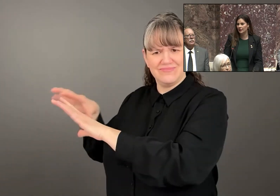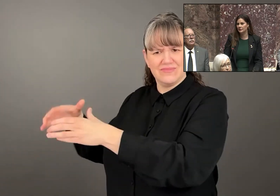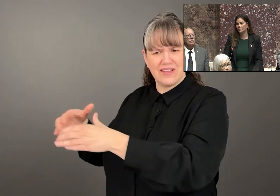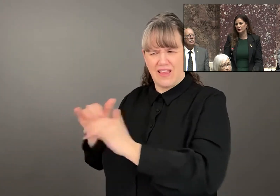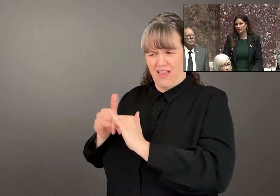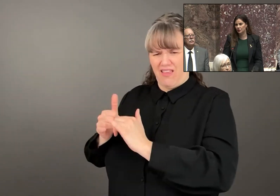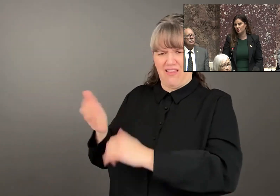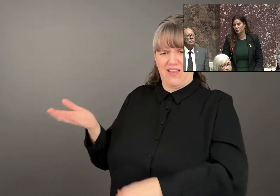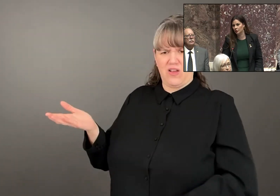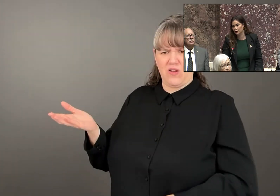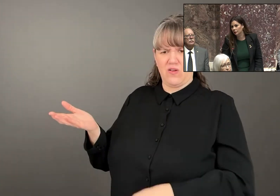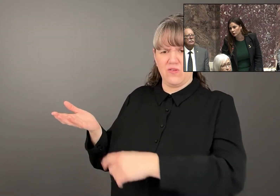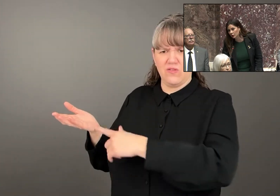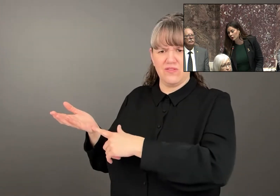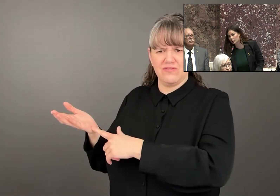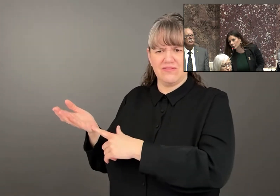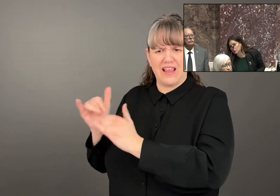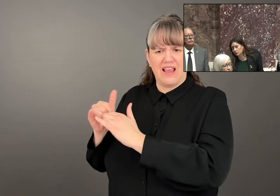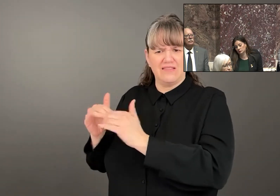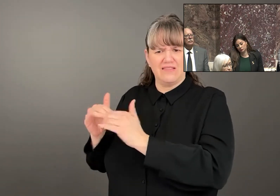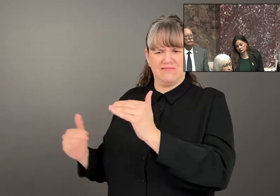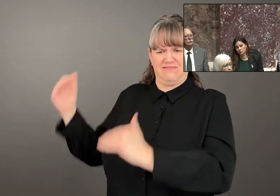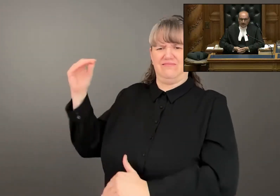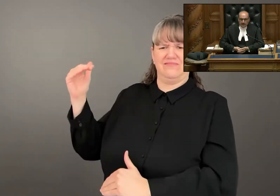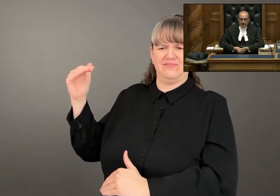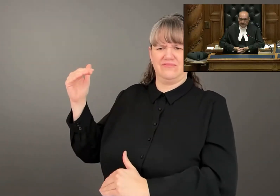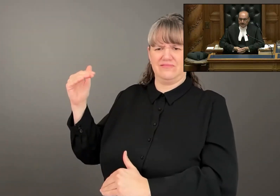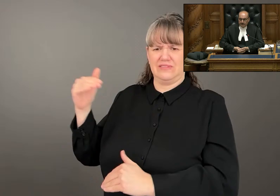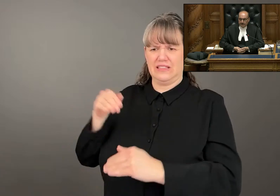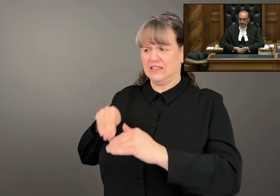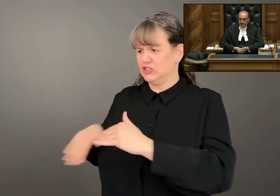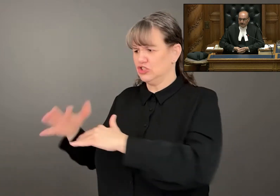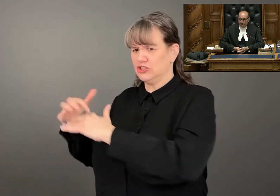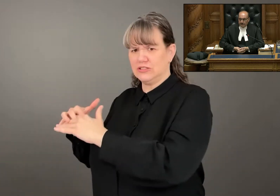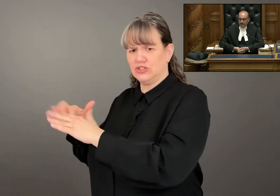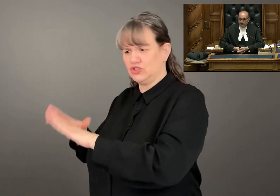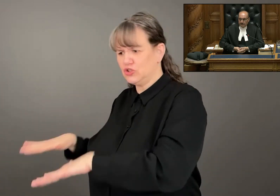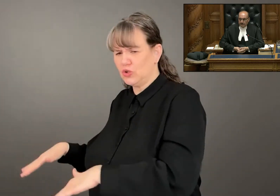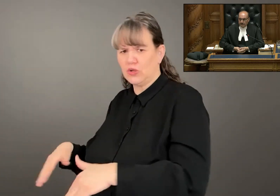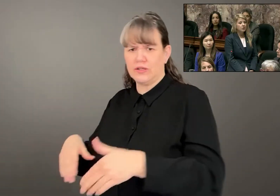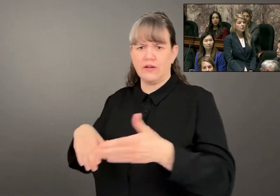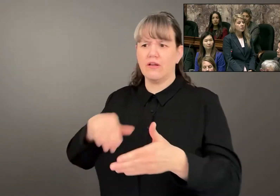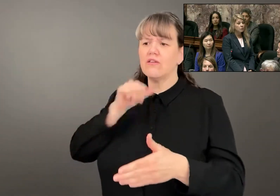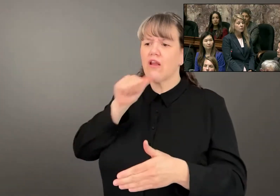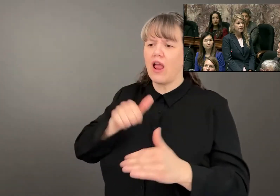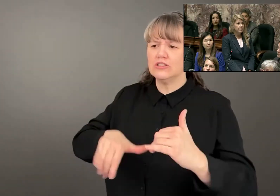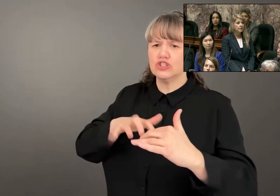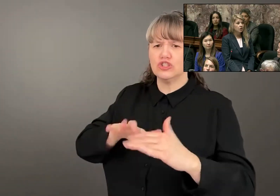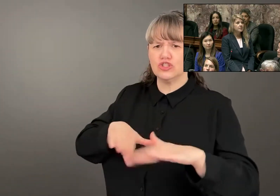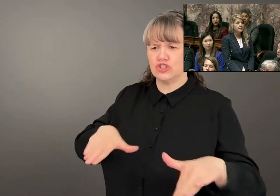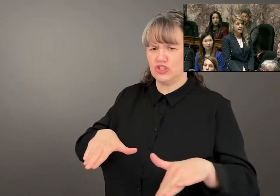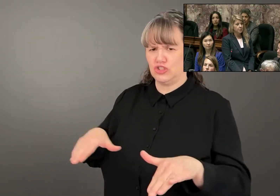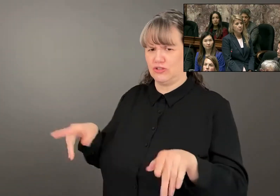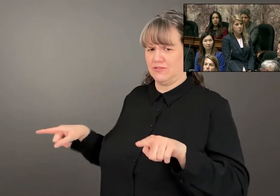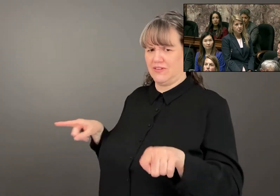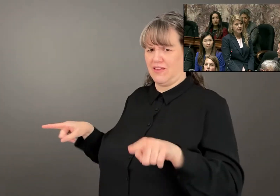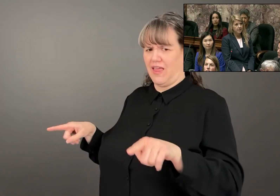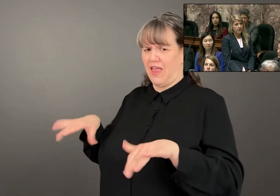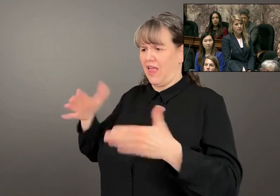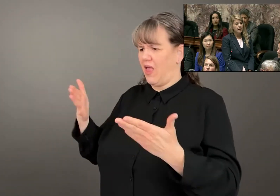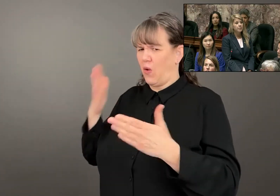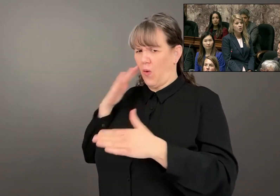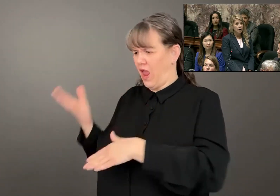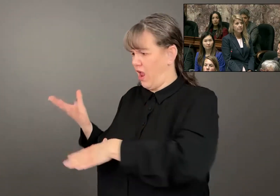disproportionate deaths of Indigenous children? Minister. Thank you, Honourable Speaker. There is a